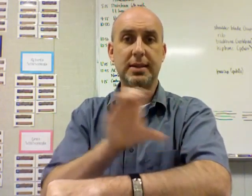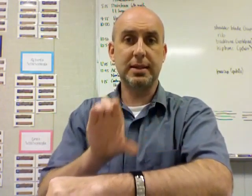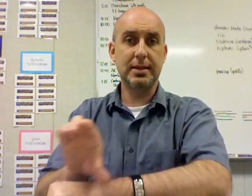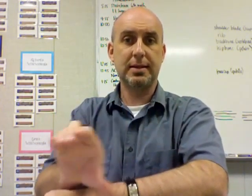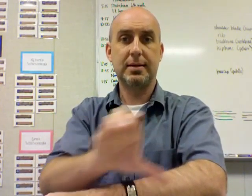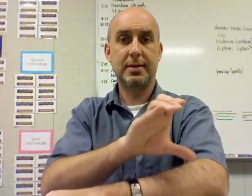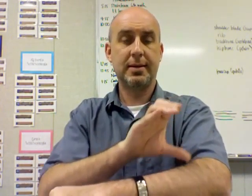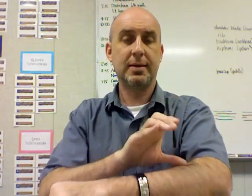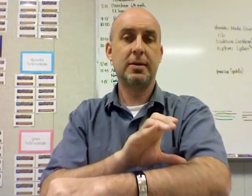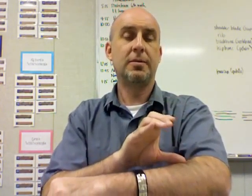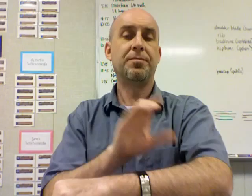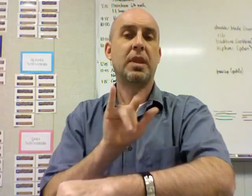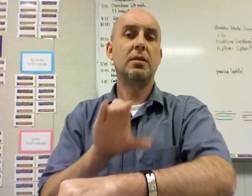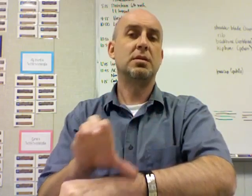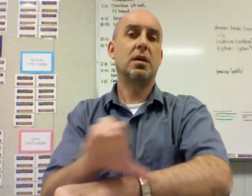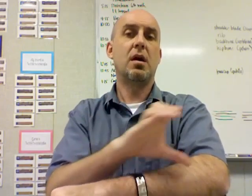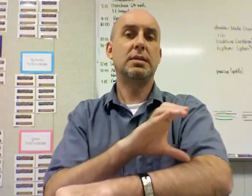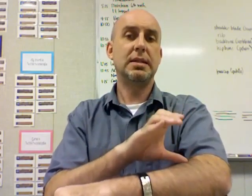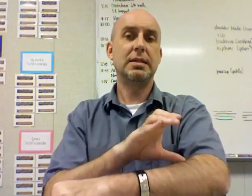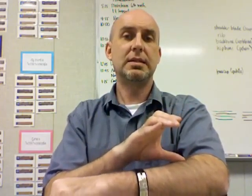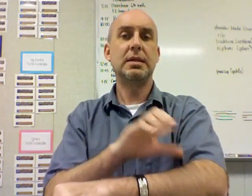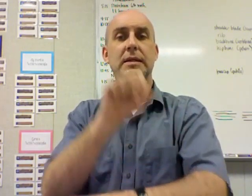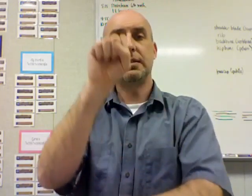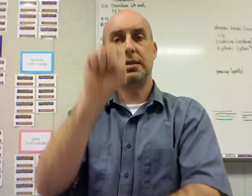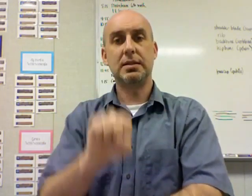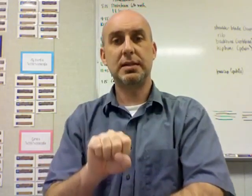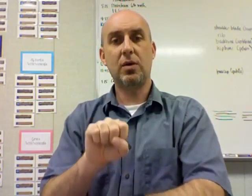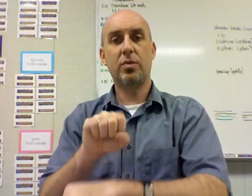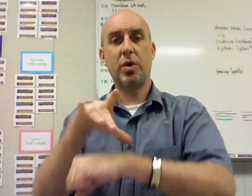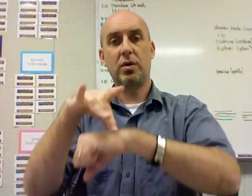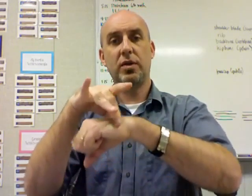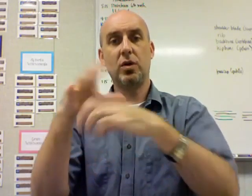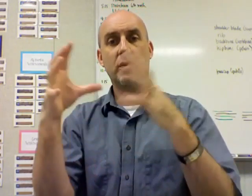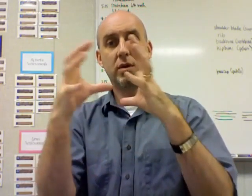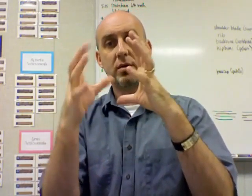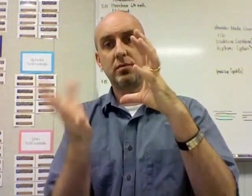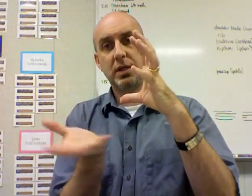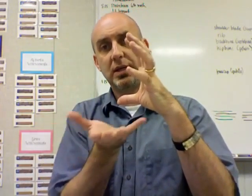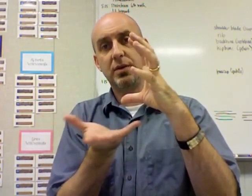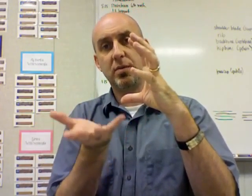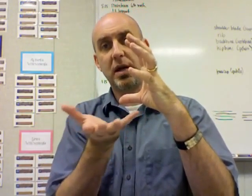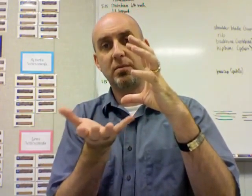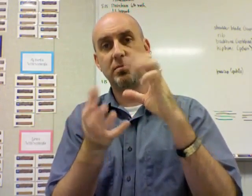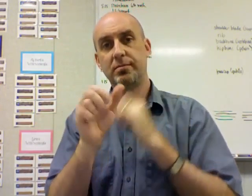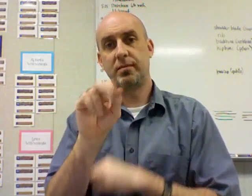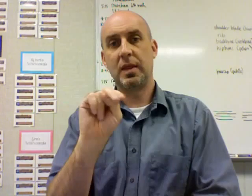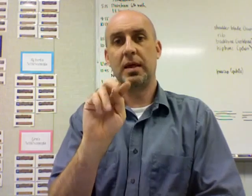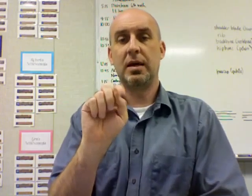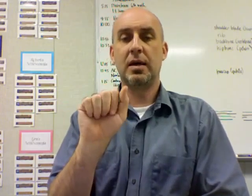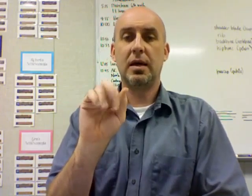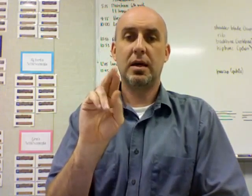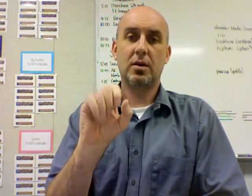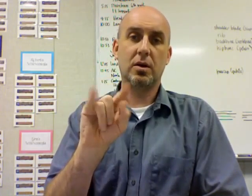Continent. It's a continent. It's on the south part of the Earth, right here at the bottom.